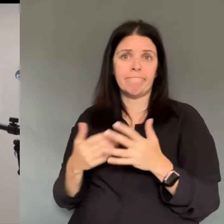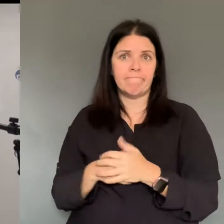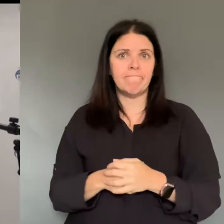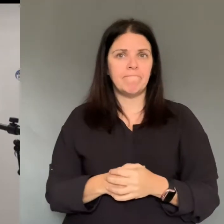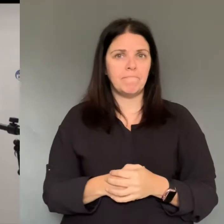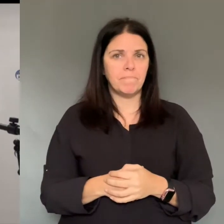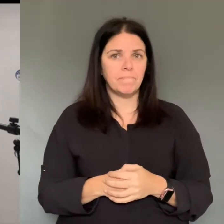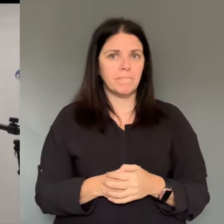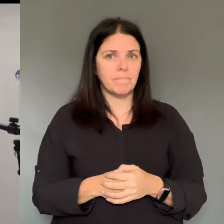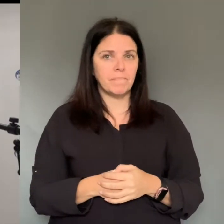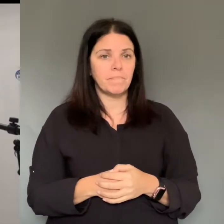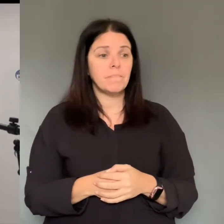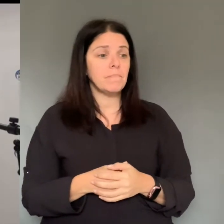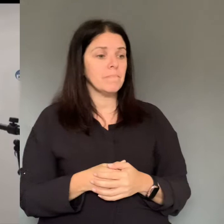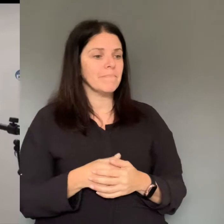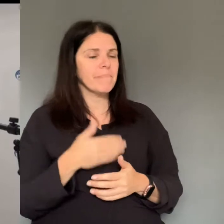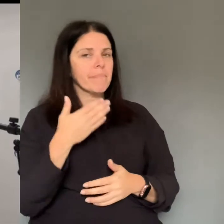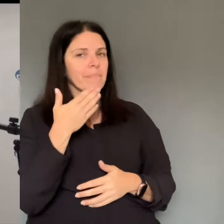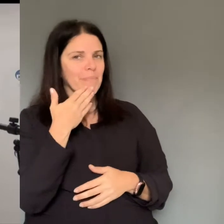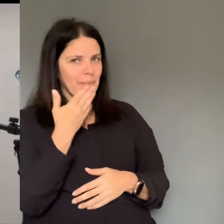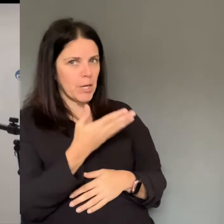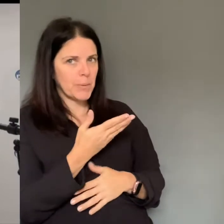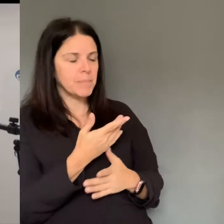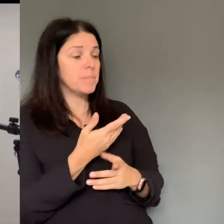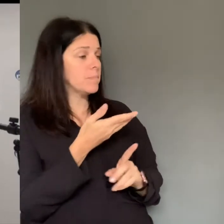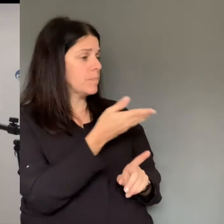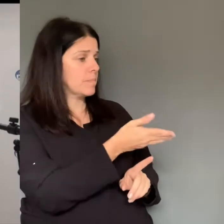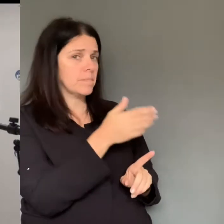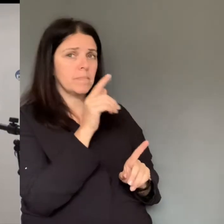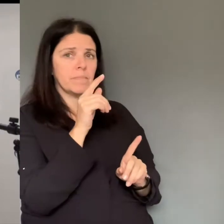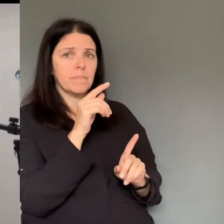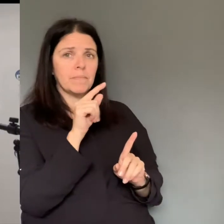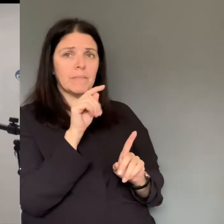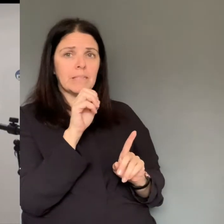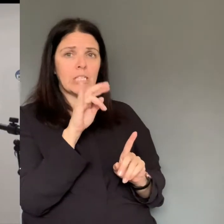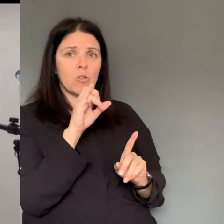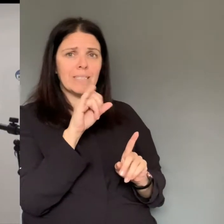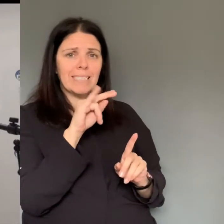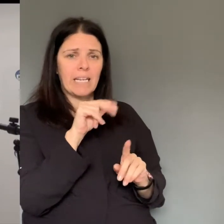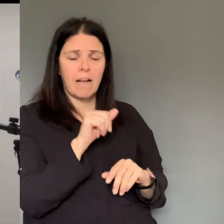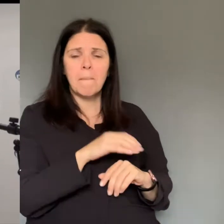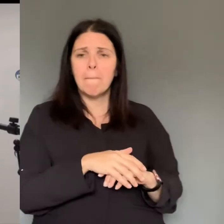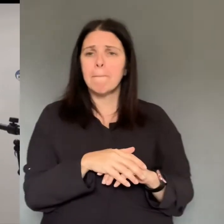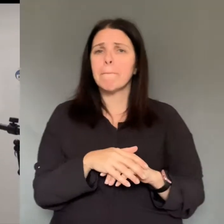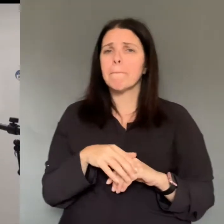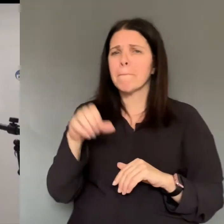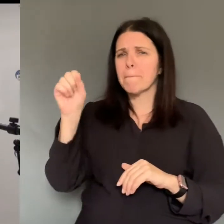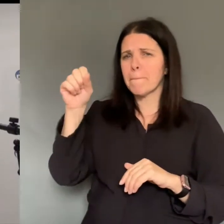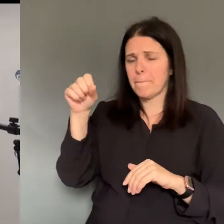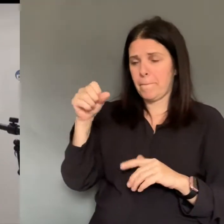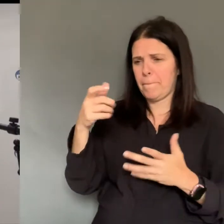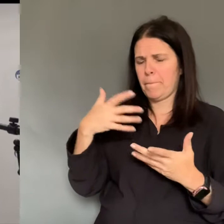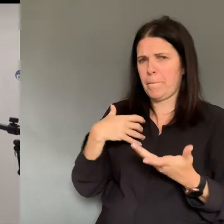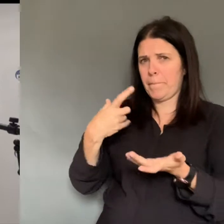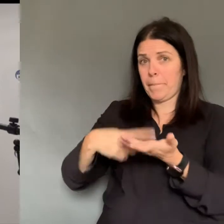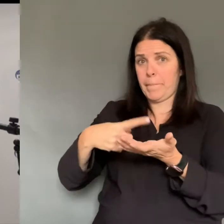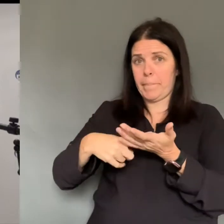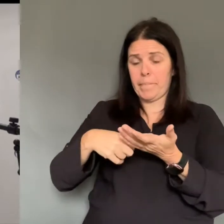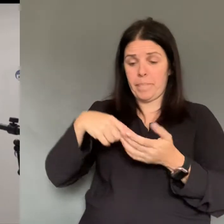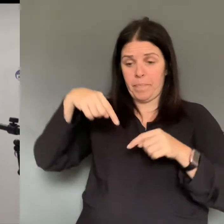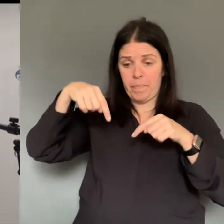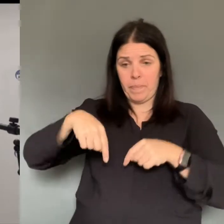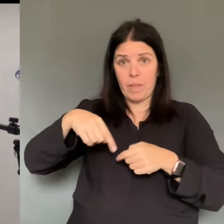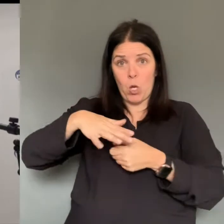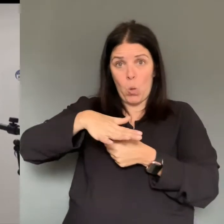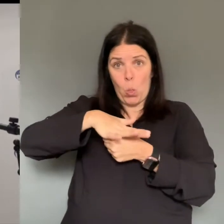of security or unsecurity to people that we are safe or others are more at risk. The risk is